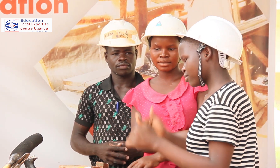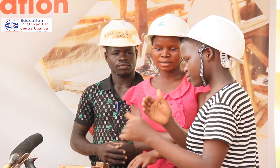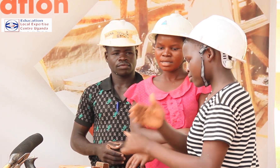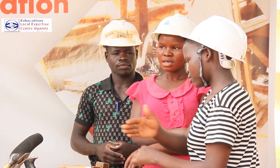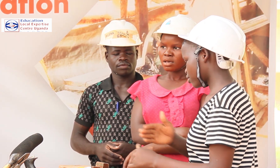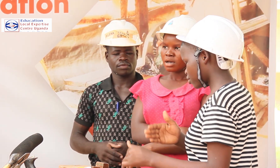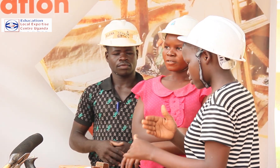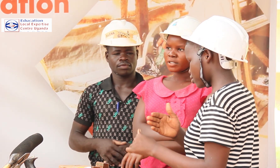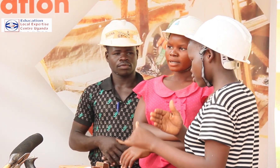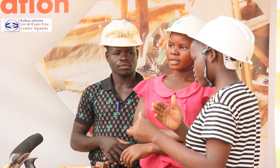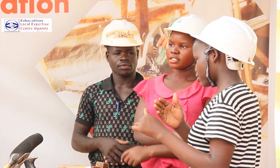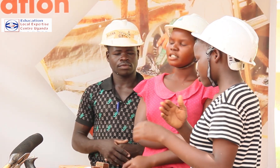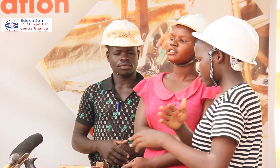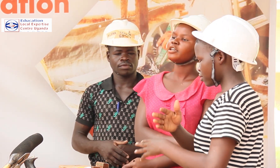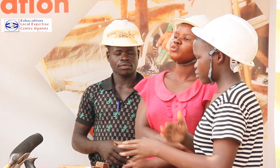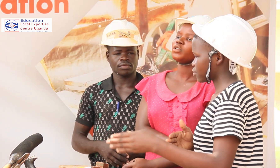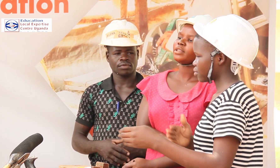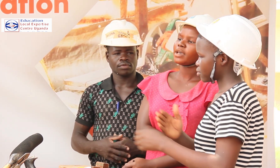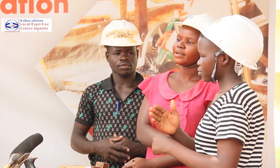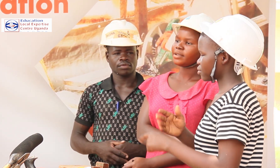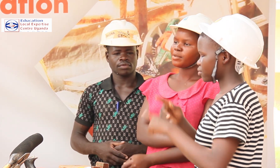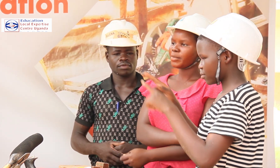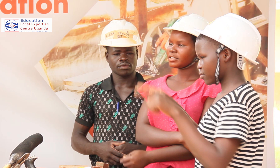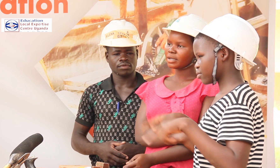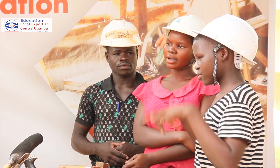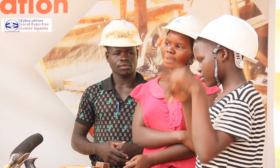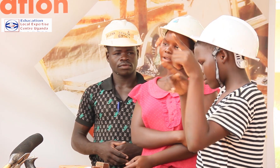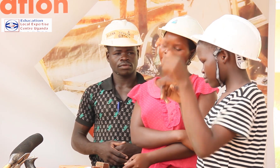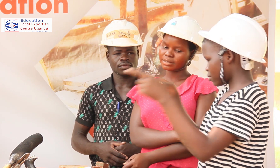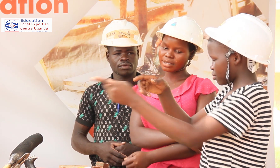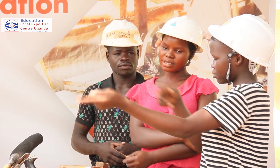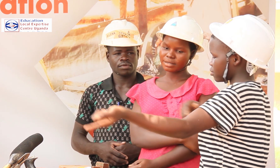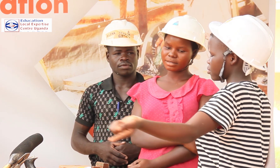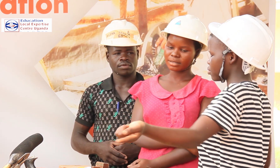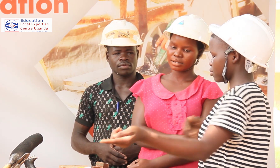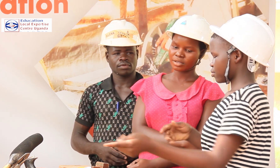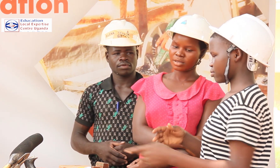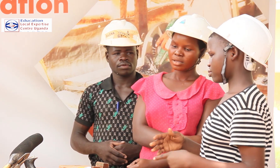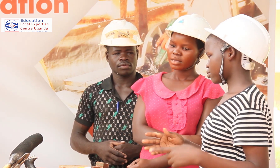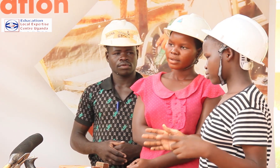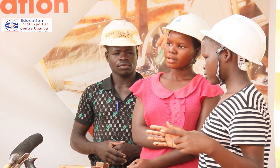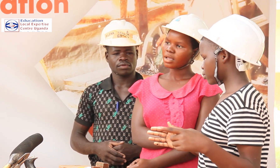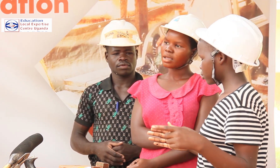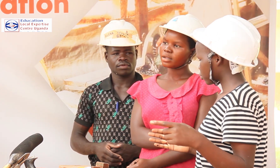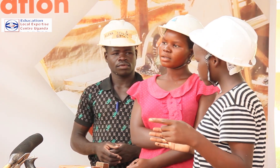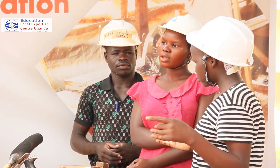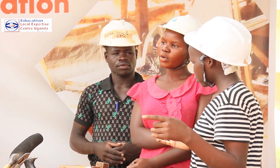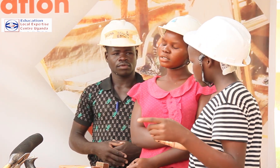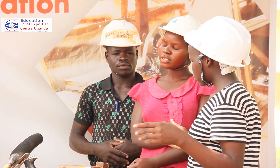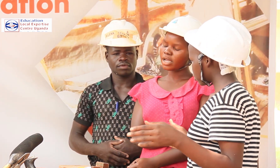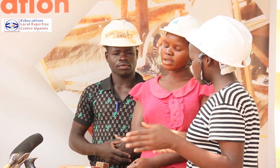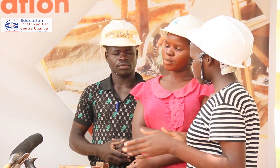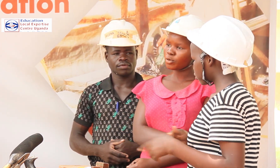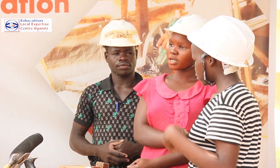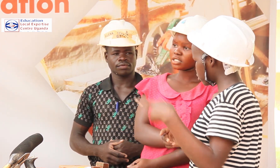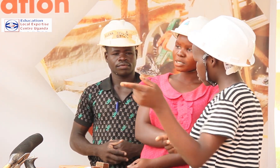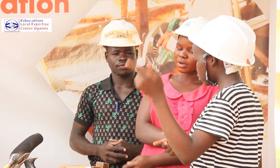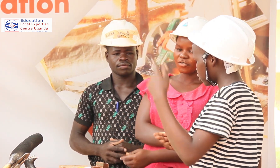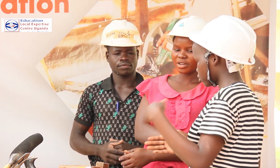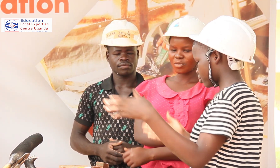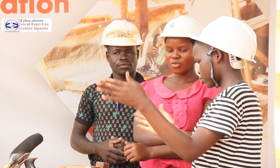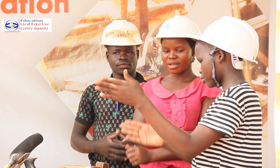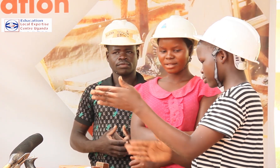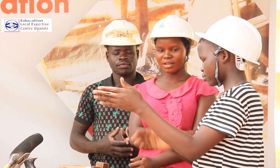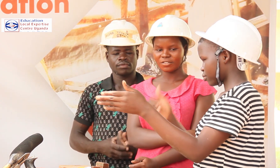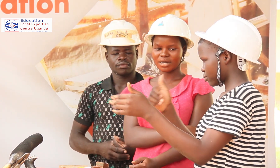cut. After cutting, they go there and they measured again the size. And they went there, they put that